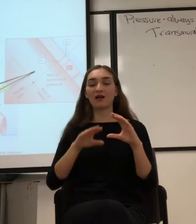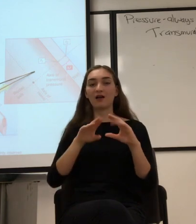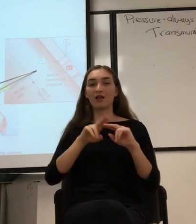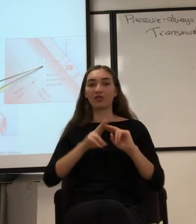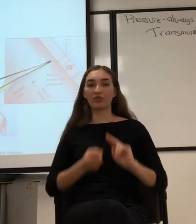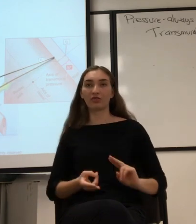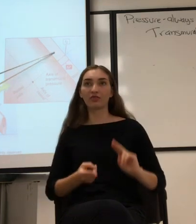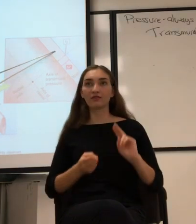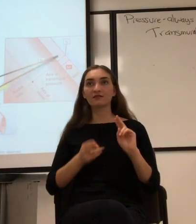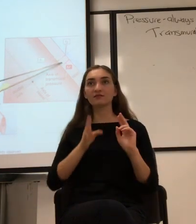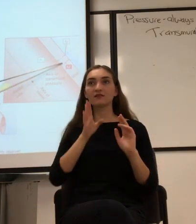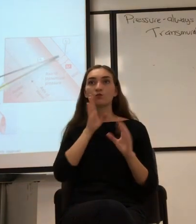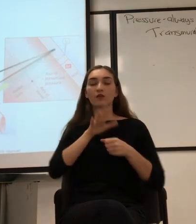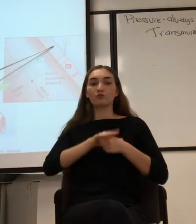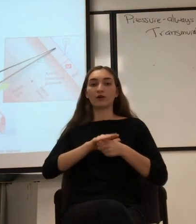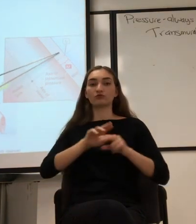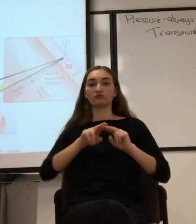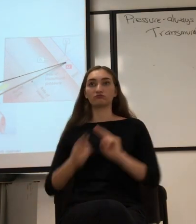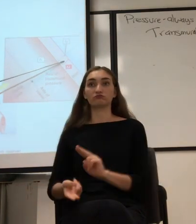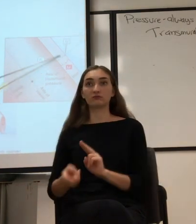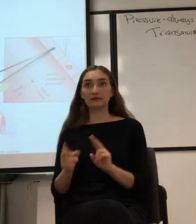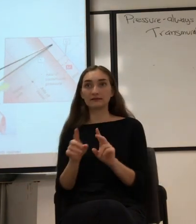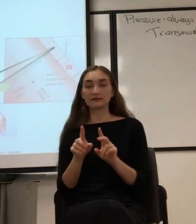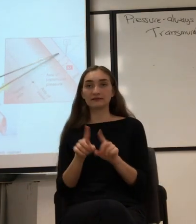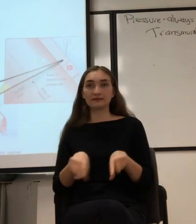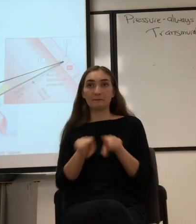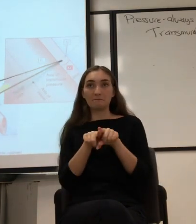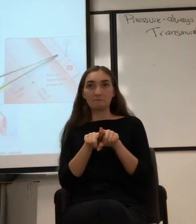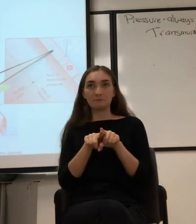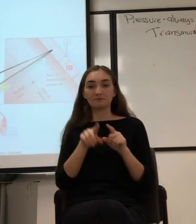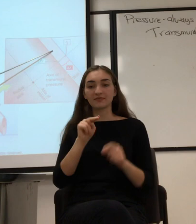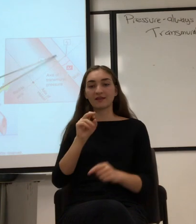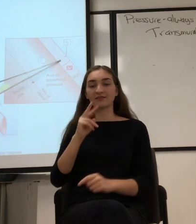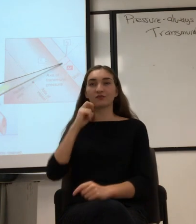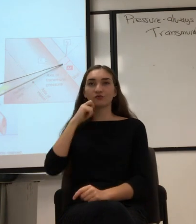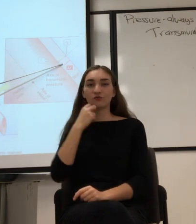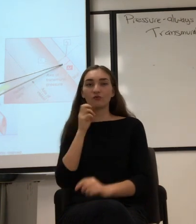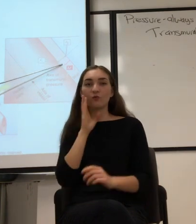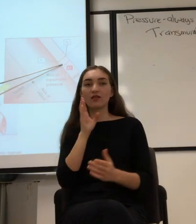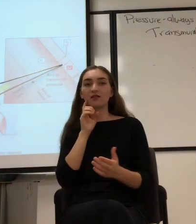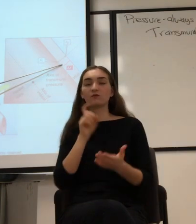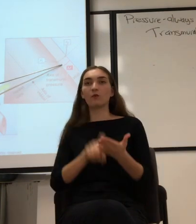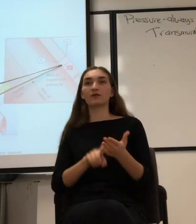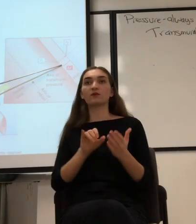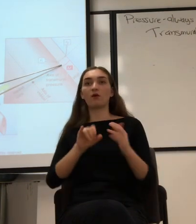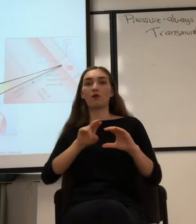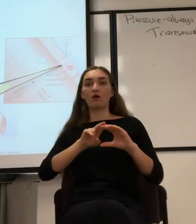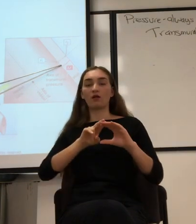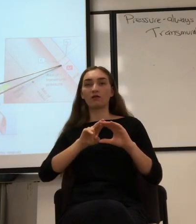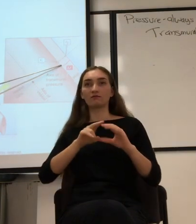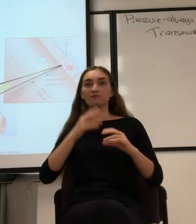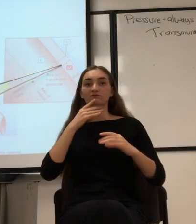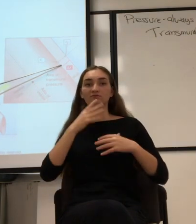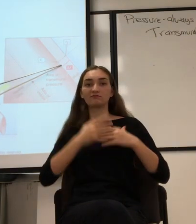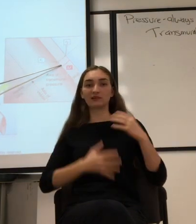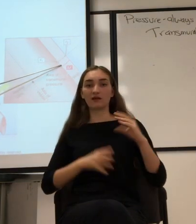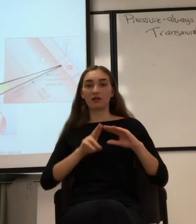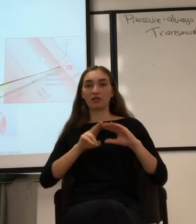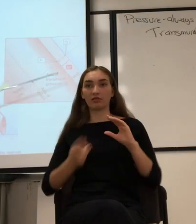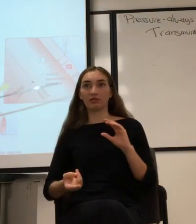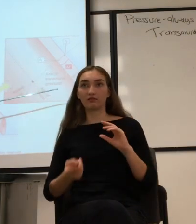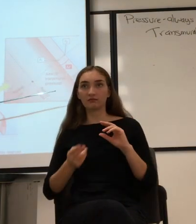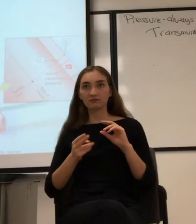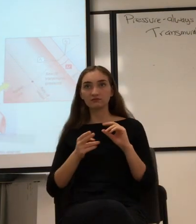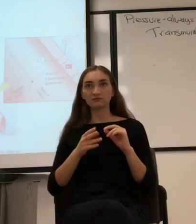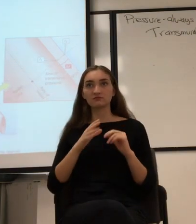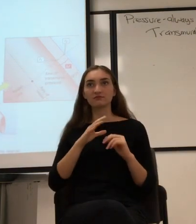drop. Okay, and the nerve ending in there will pick up on it. and send a signal to the brain to do the right reflex,